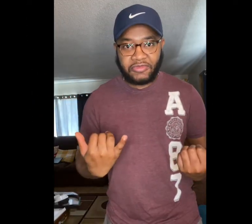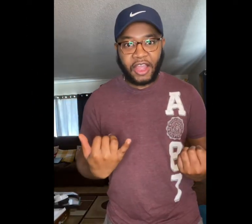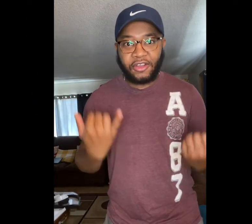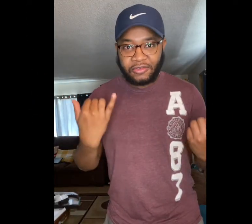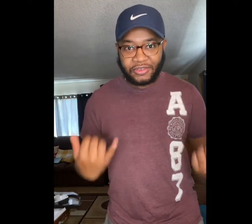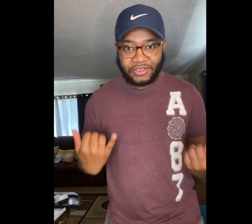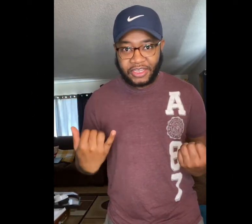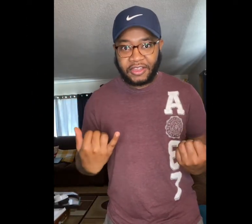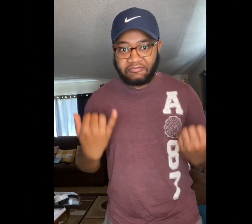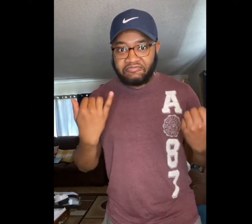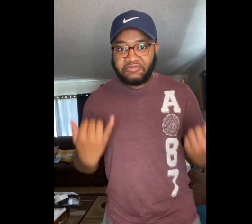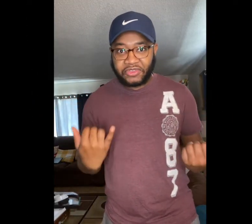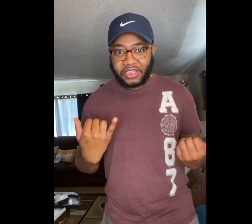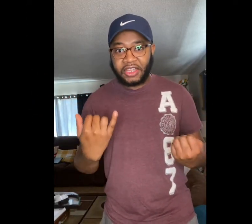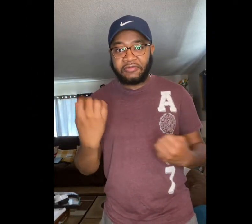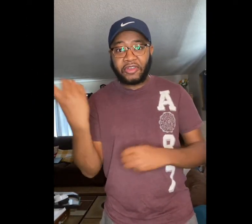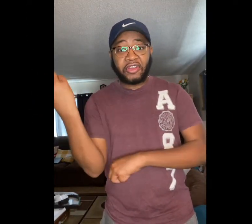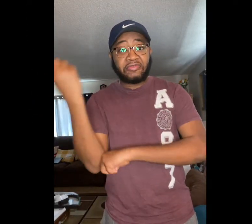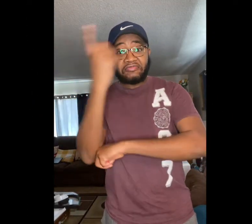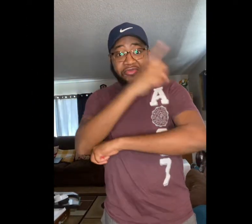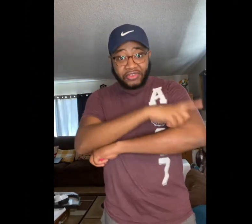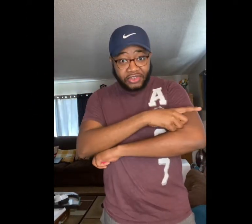now, today, or today.